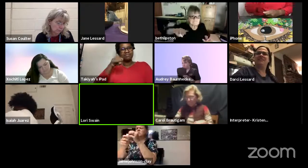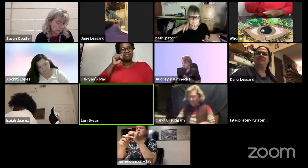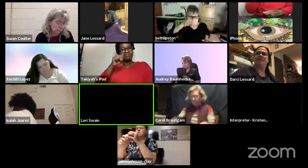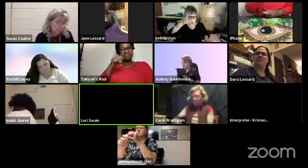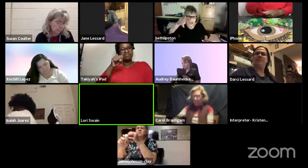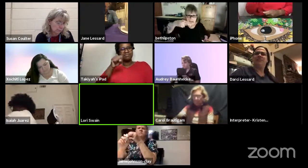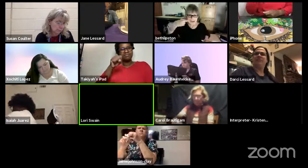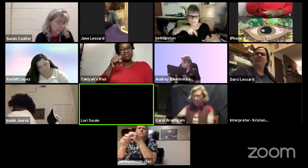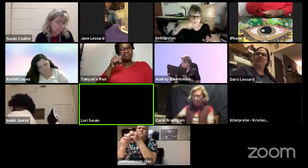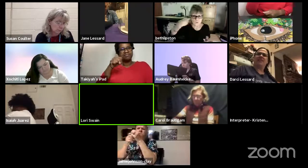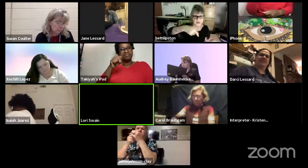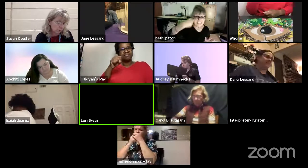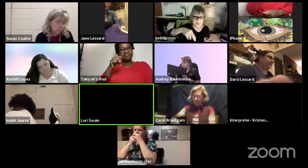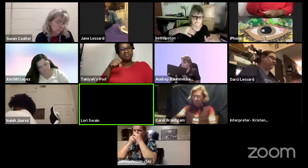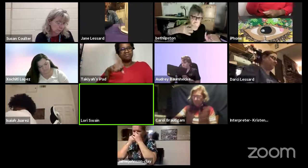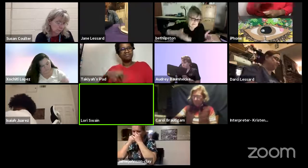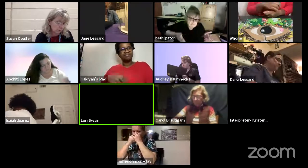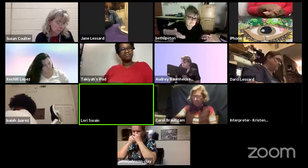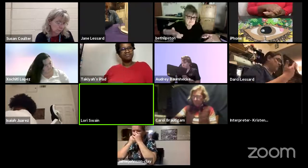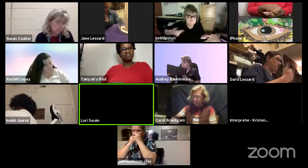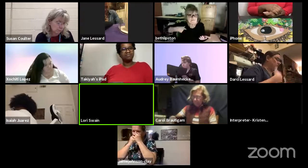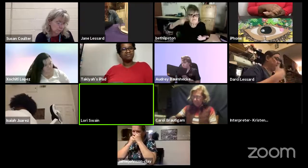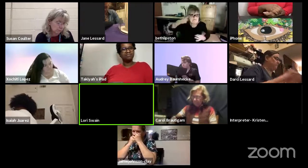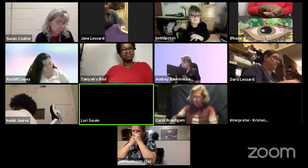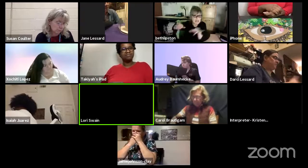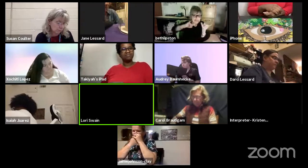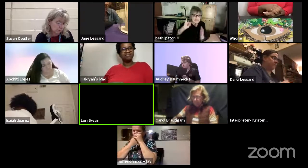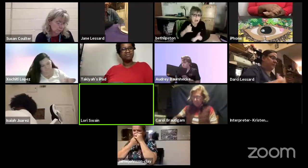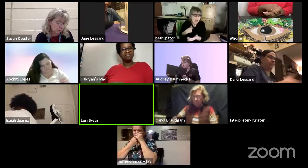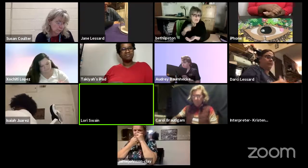And they weren't in the front of the classroom. Mm-hmm.